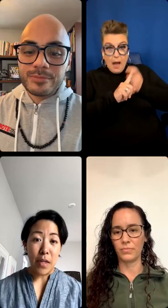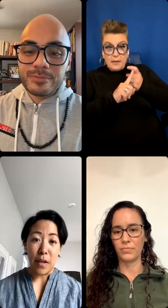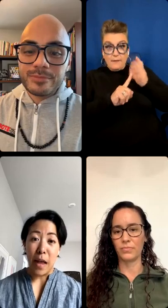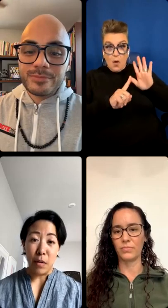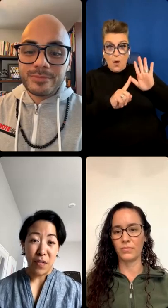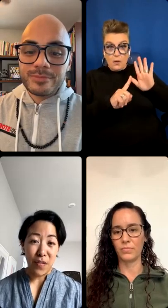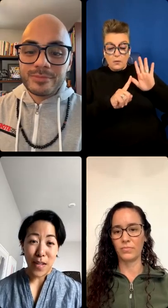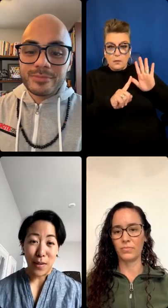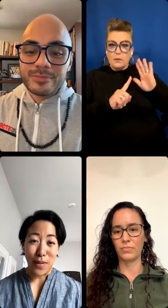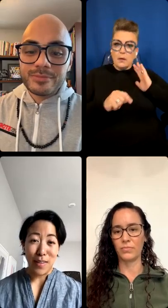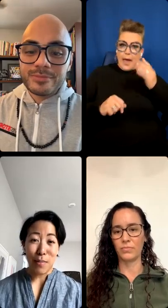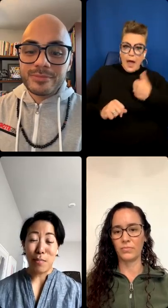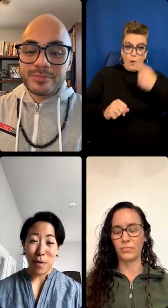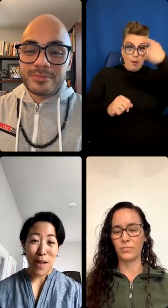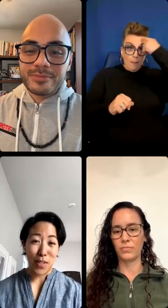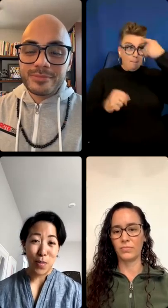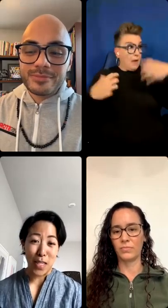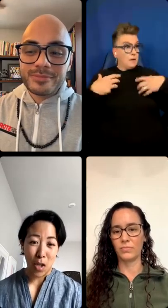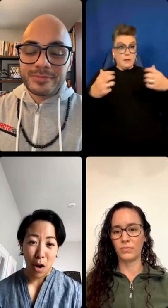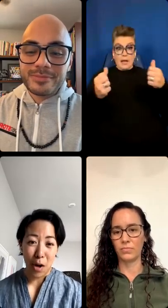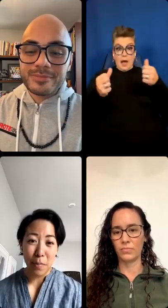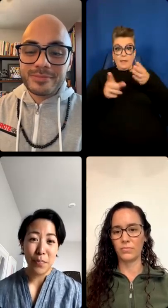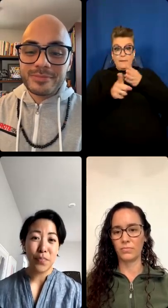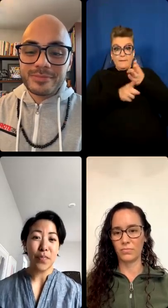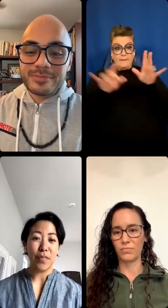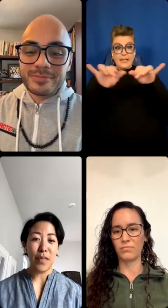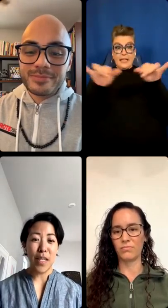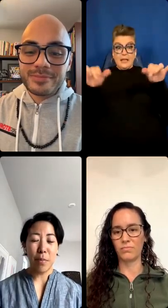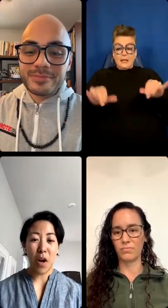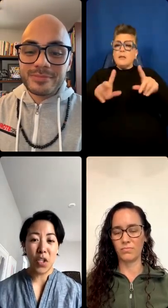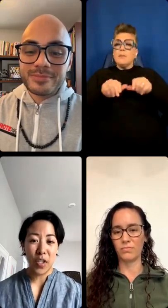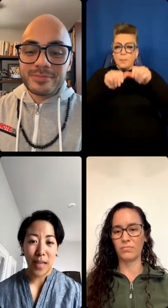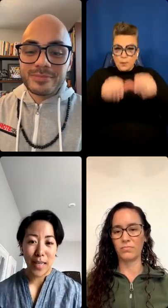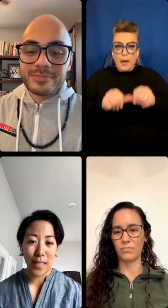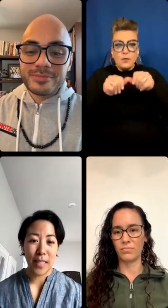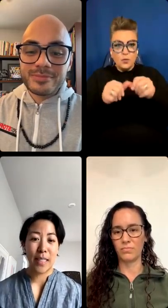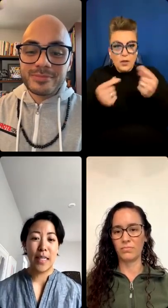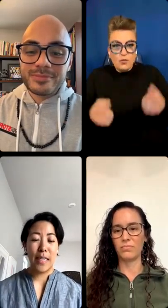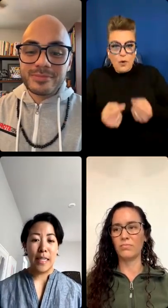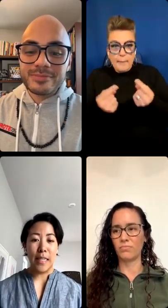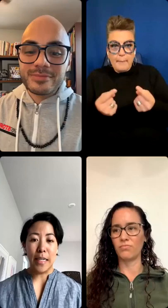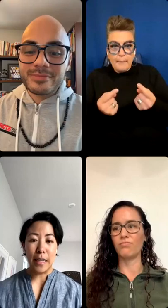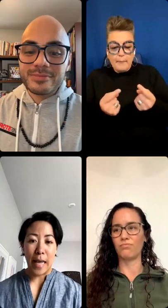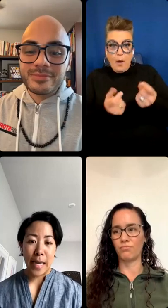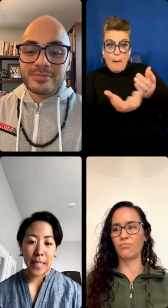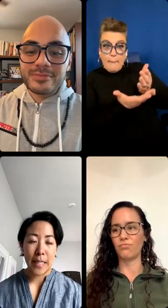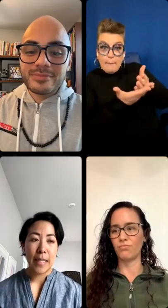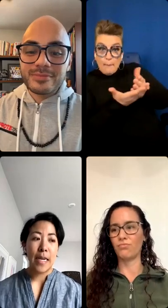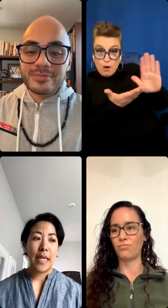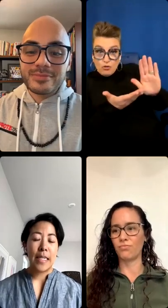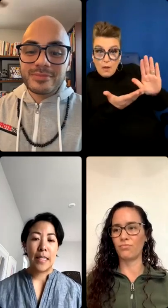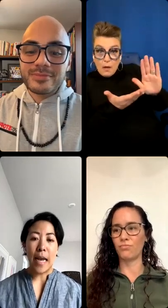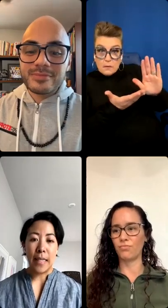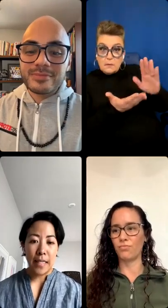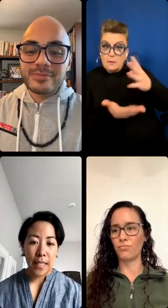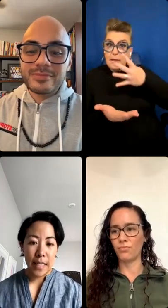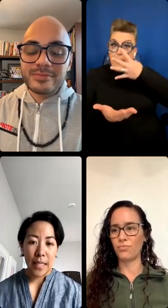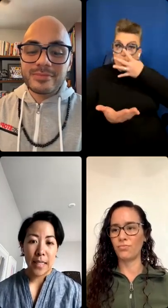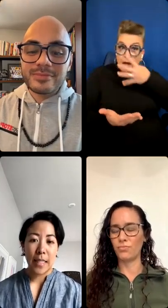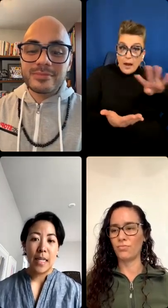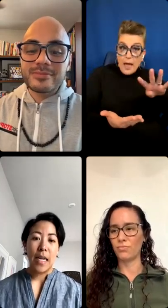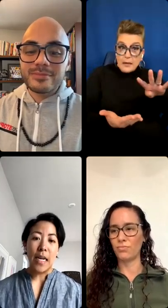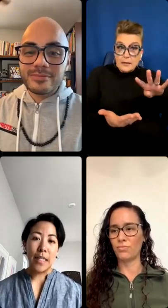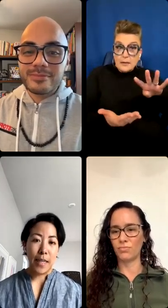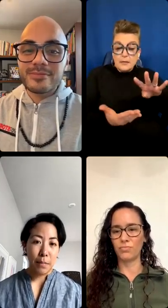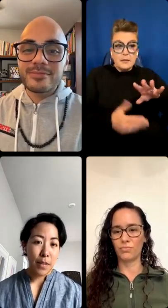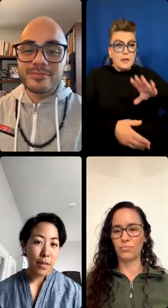our mental health field perpetuates harm, marginalizes, neglects,